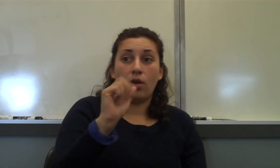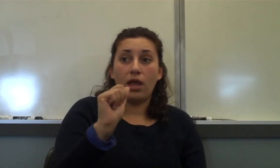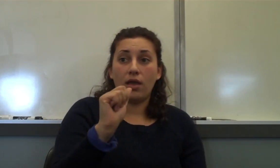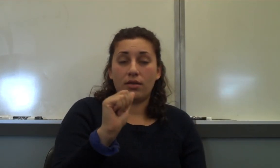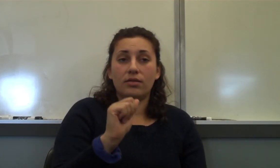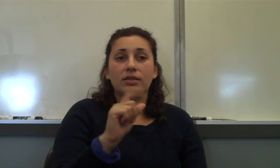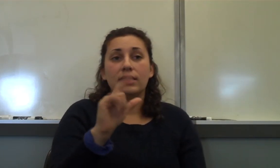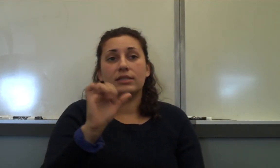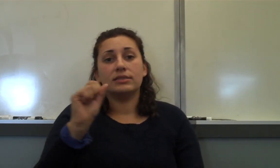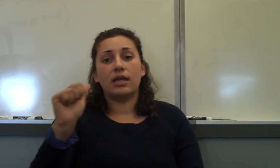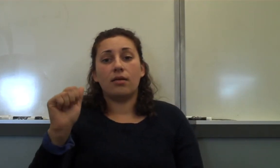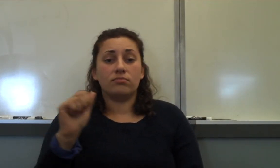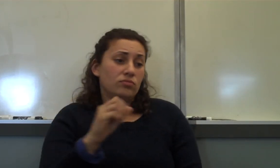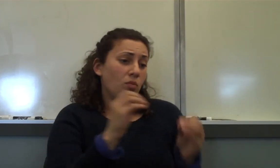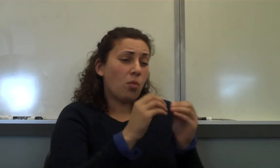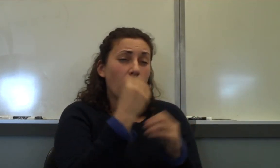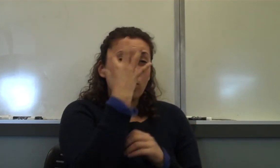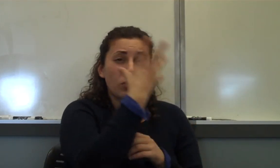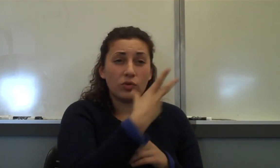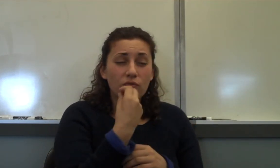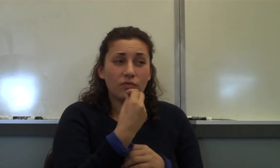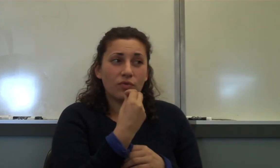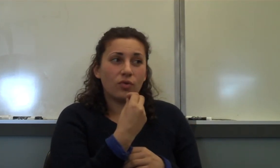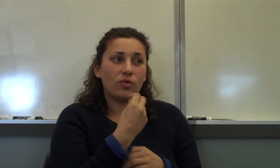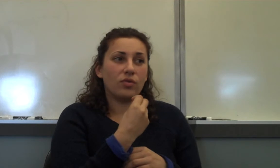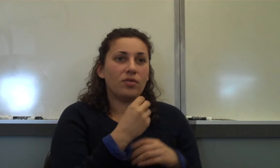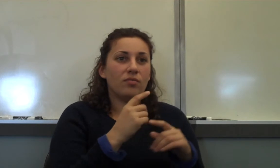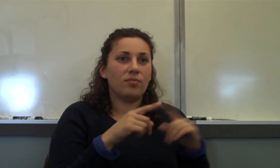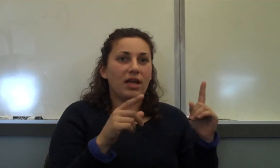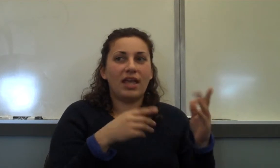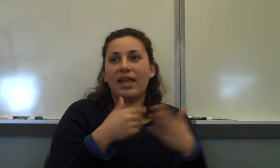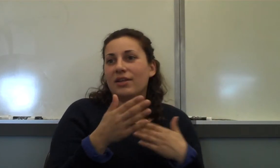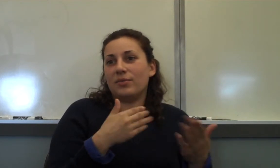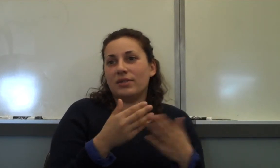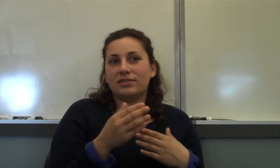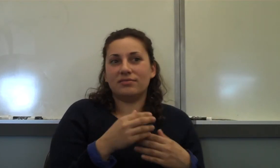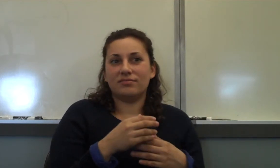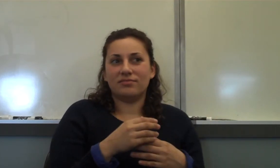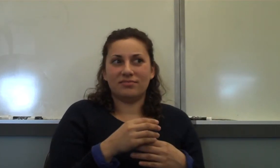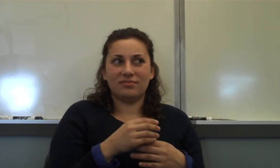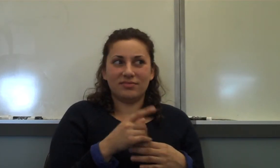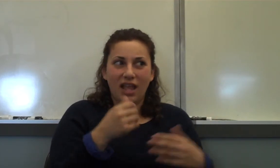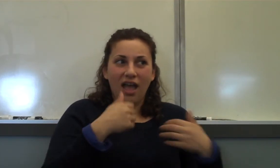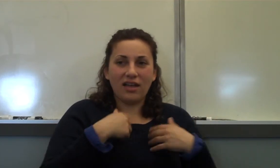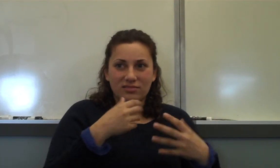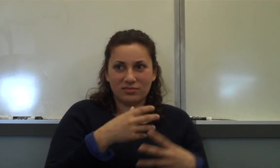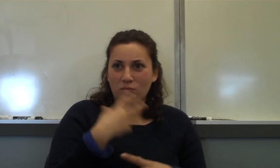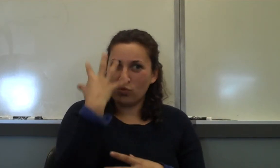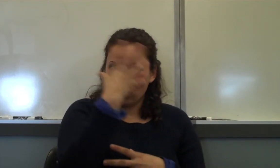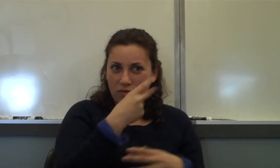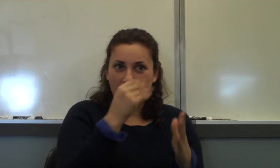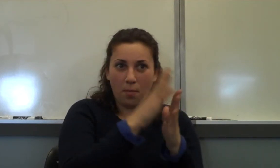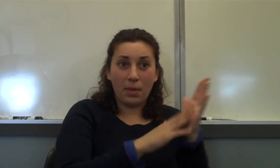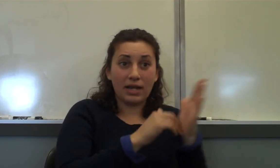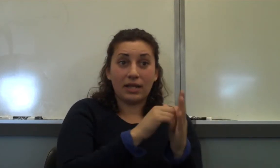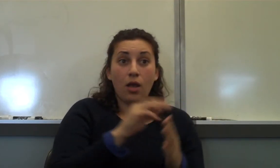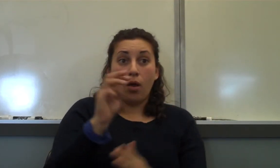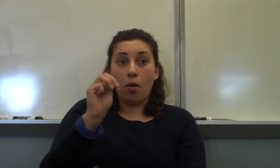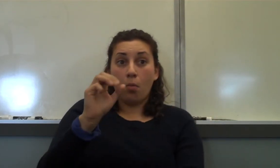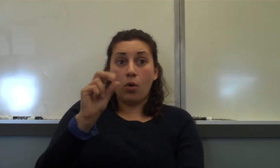Now, maybe it was the person, I don't know. But the point is, he did a lot better work than that. Mona Lisa is not his best work, but